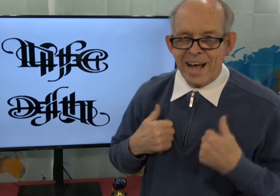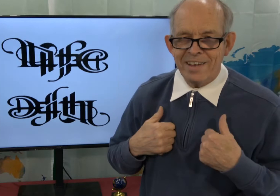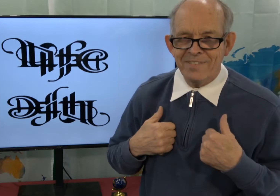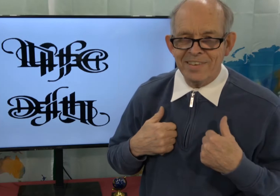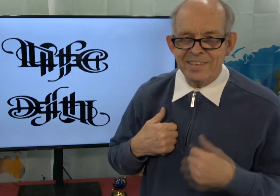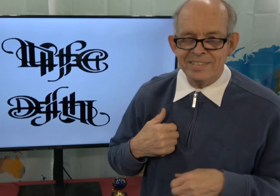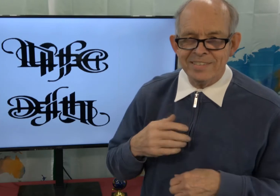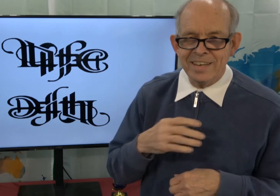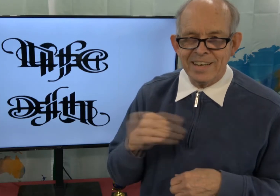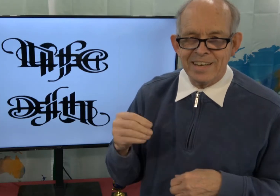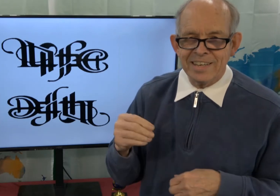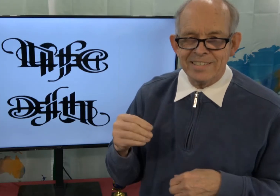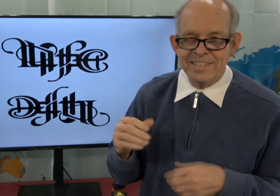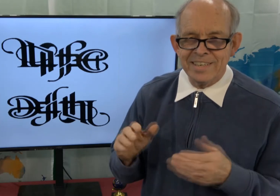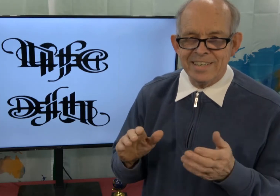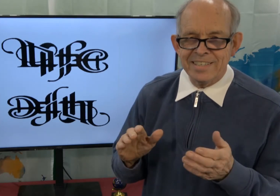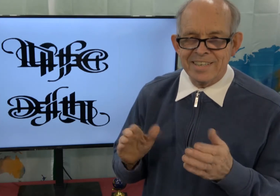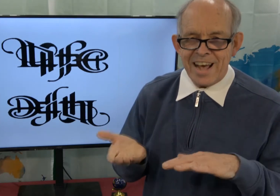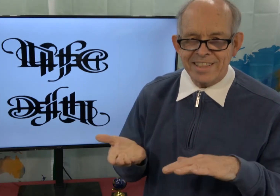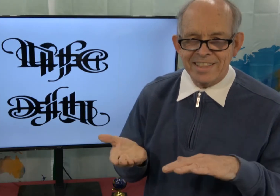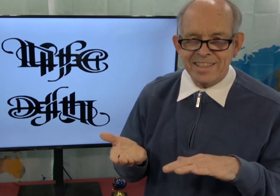Life and death.